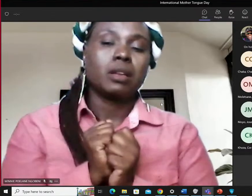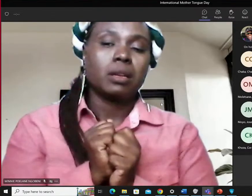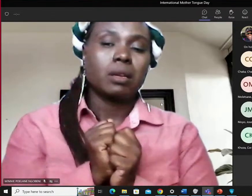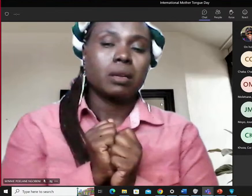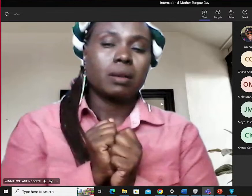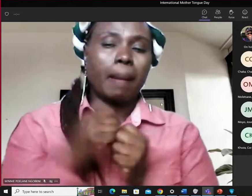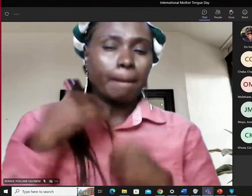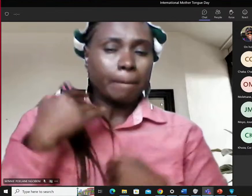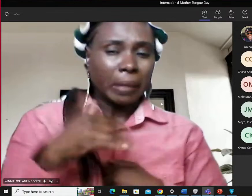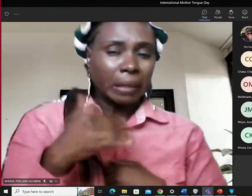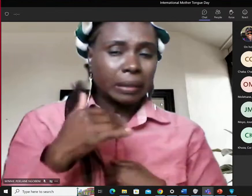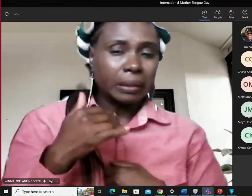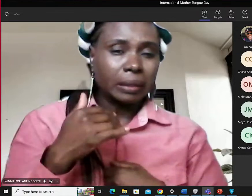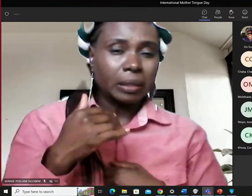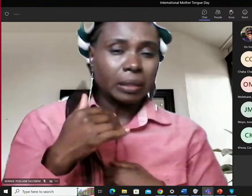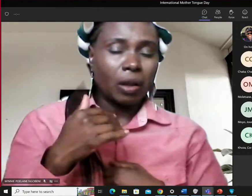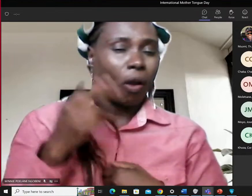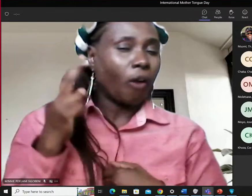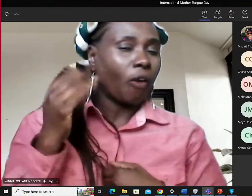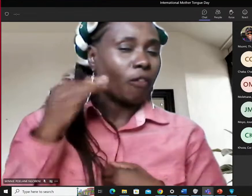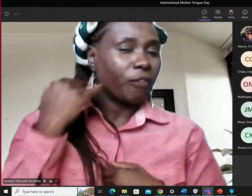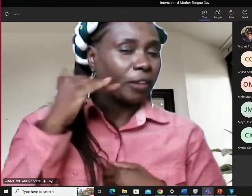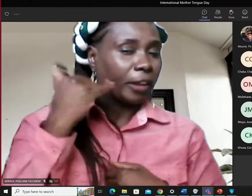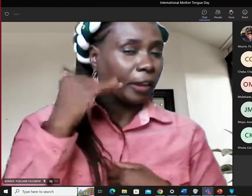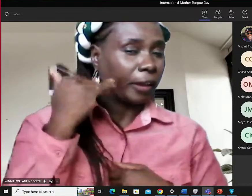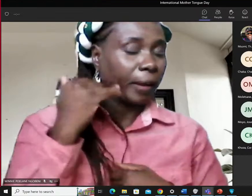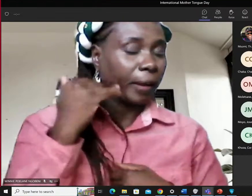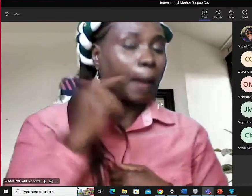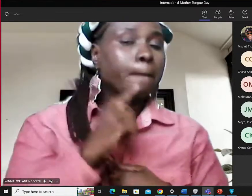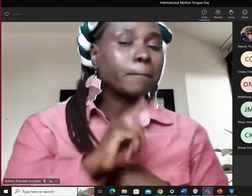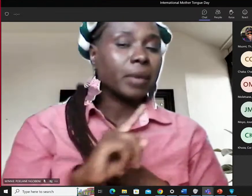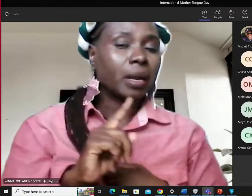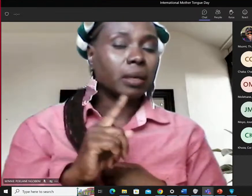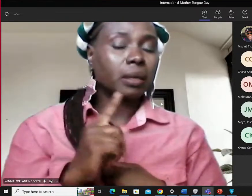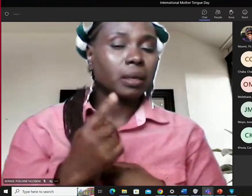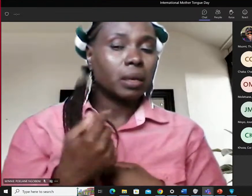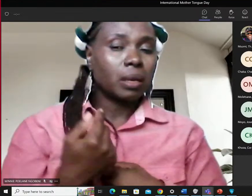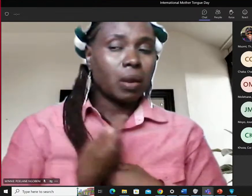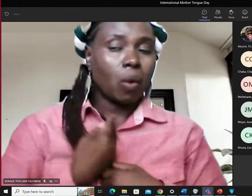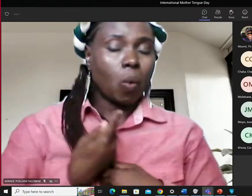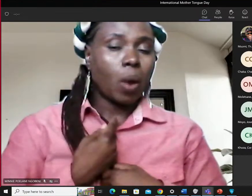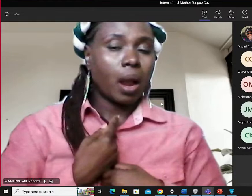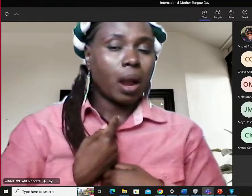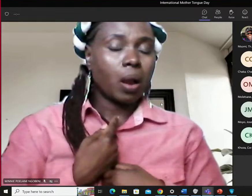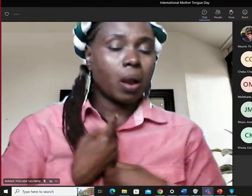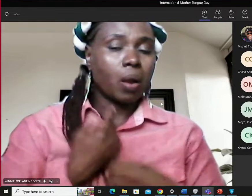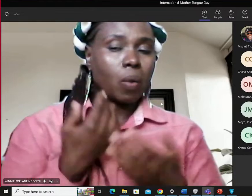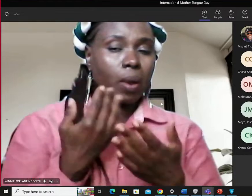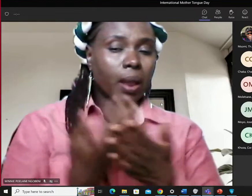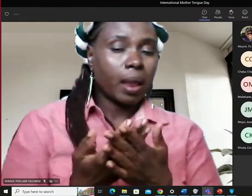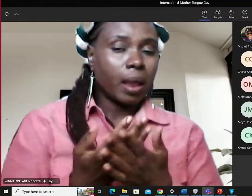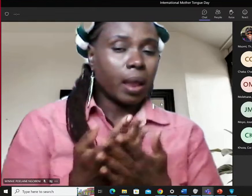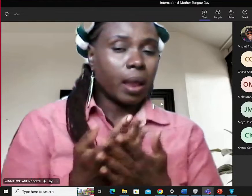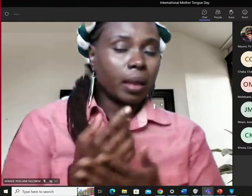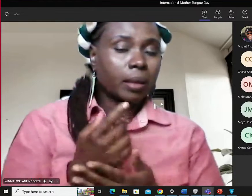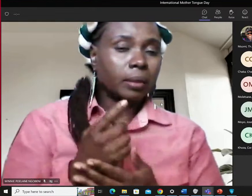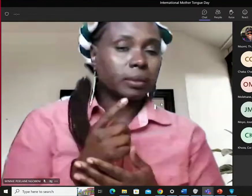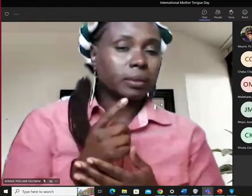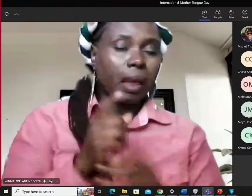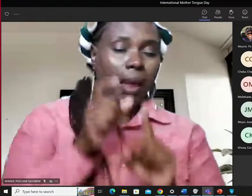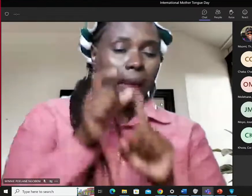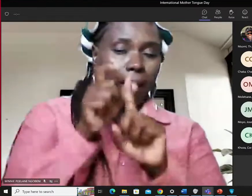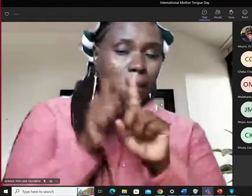of hearing, but the way in which this loss affects a person's